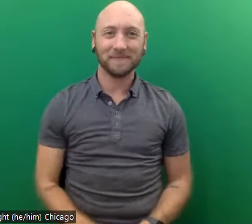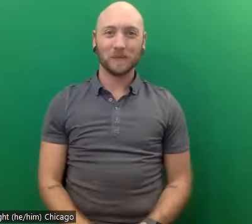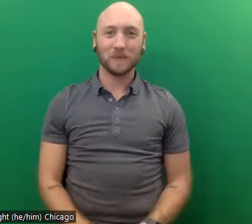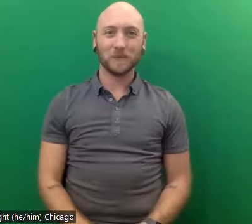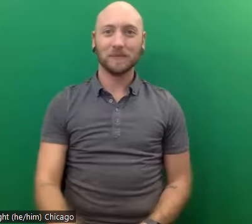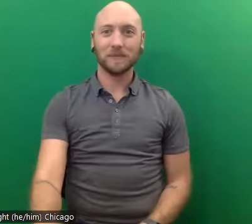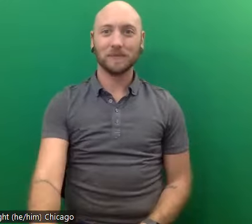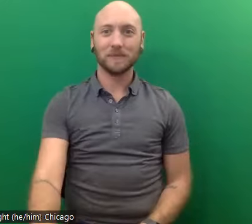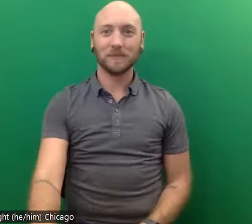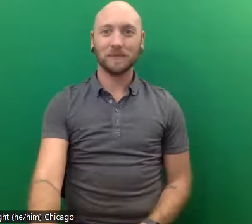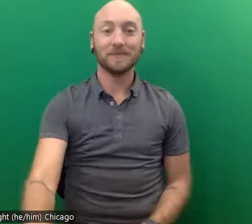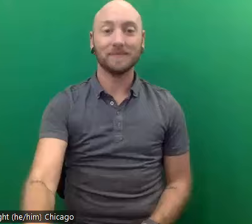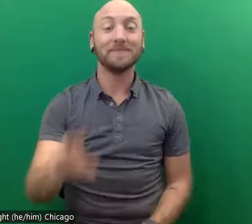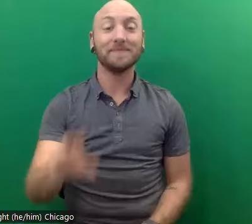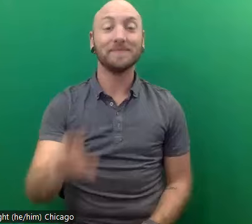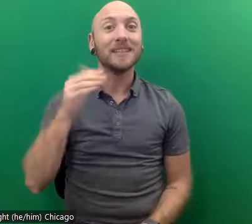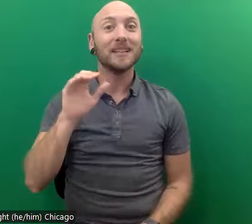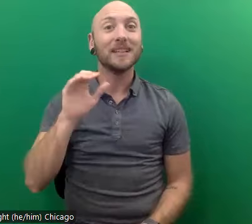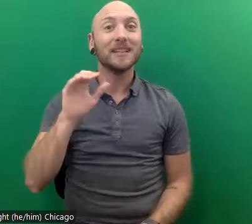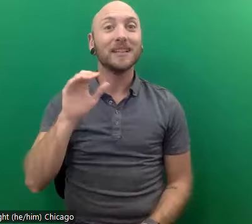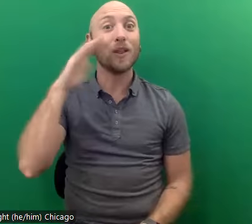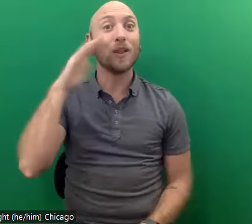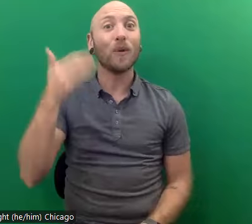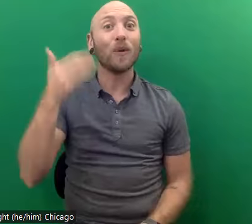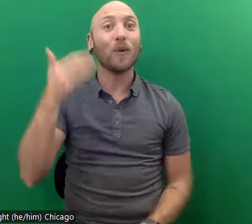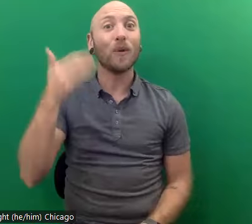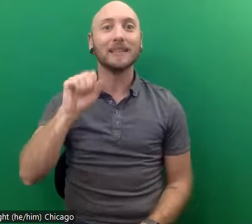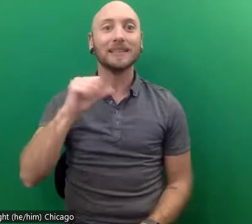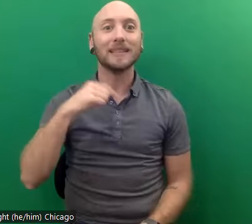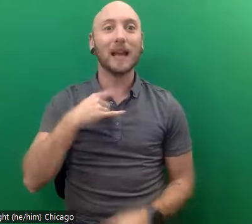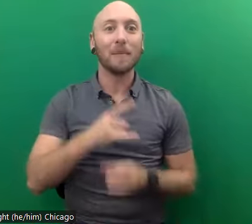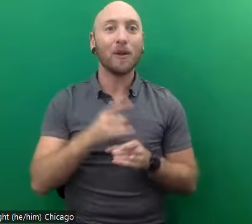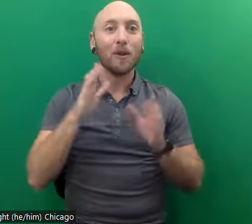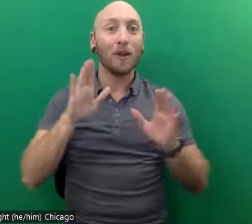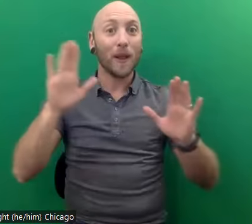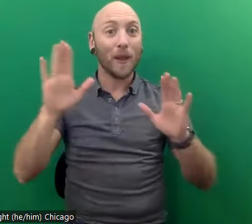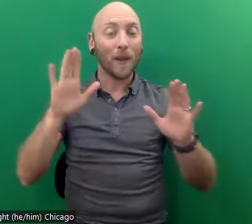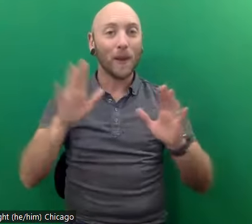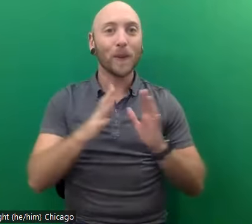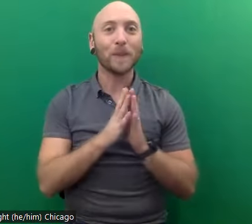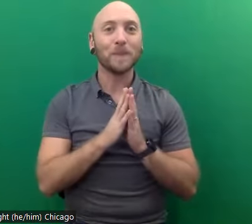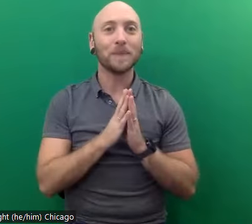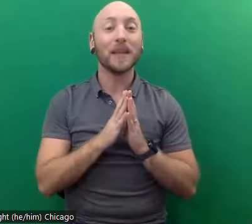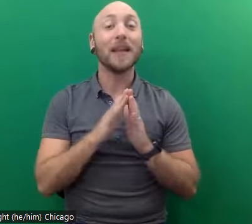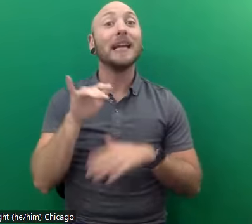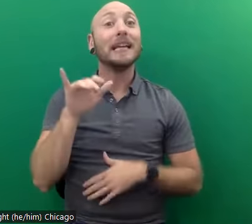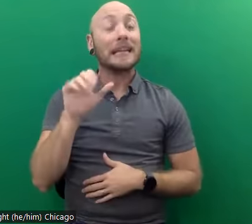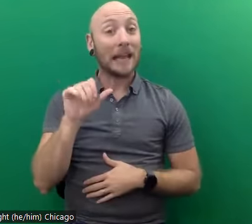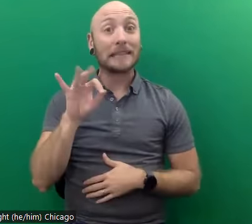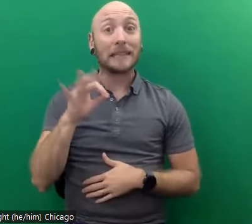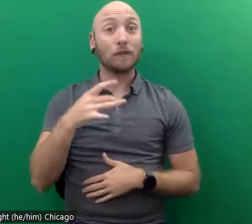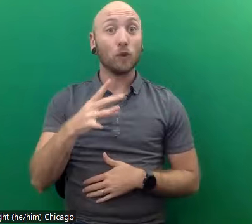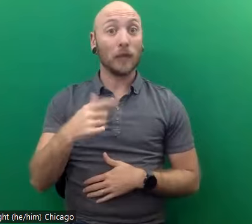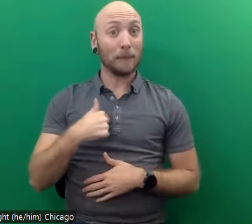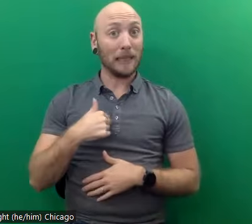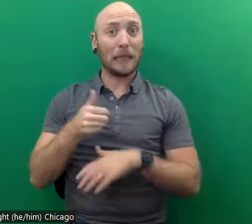Thank you, Anthony. My name's Chris. I am an alcoholic. And yes, go ahead and blame Dan if you do not like what you hear